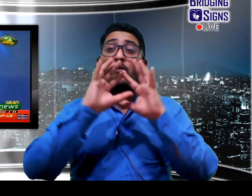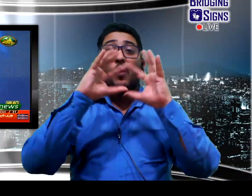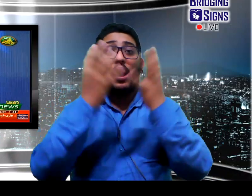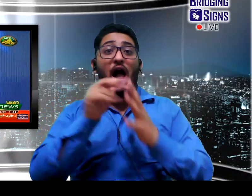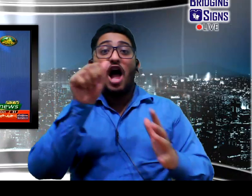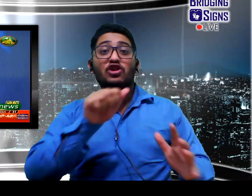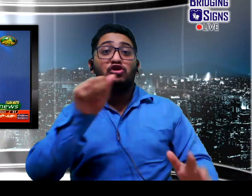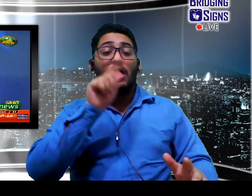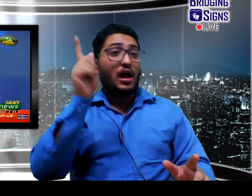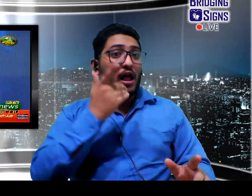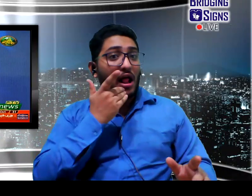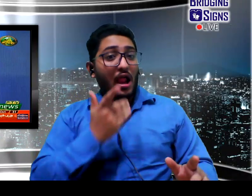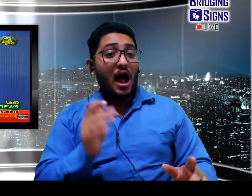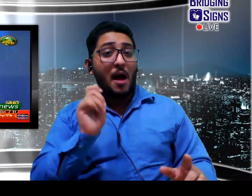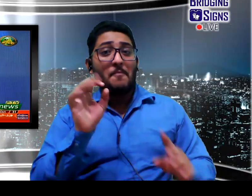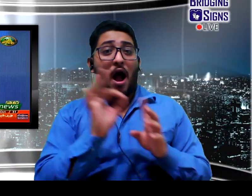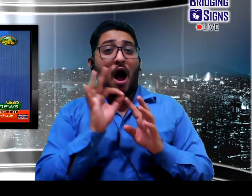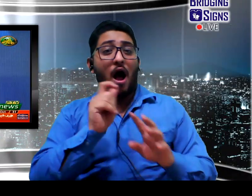Asia.